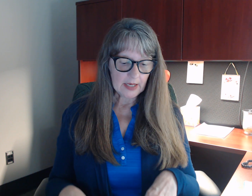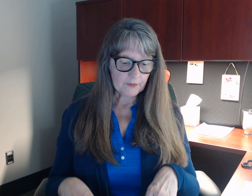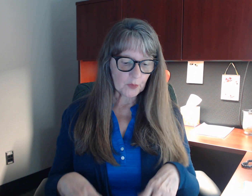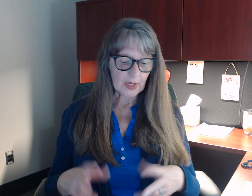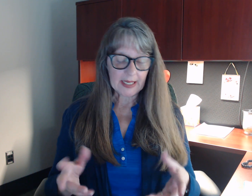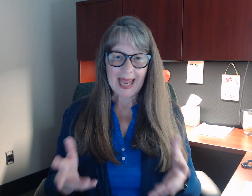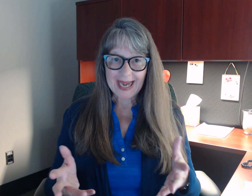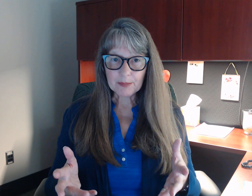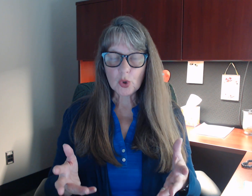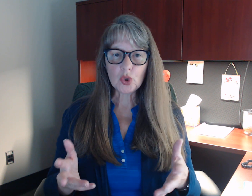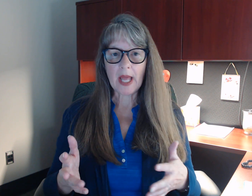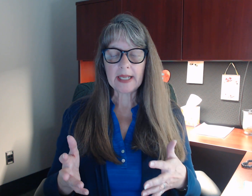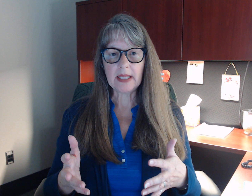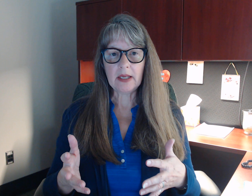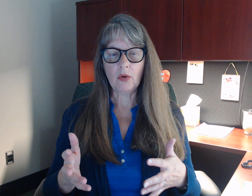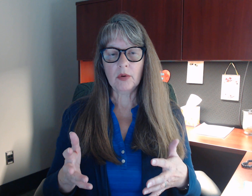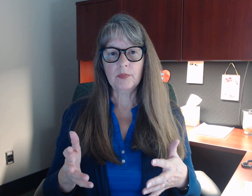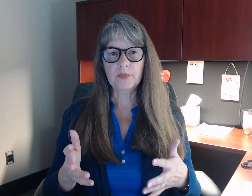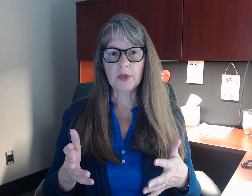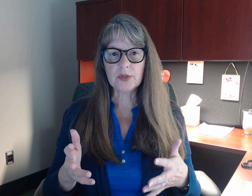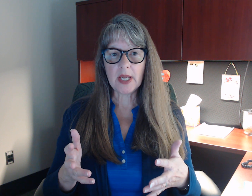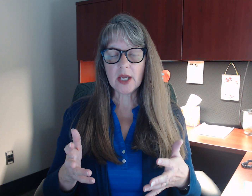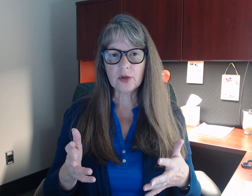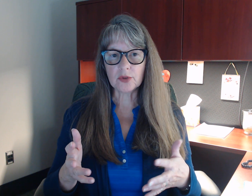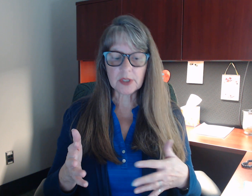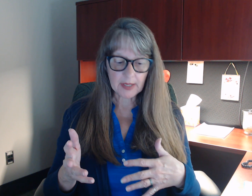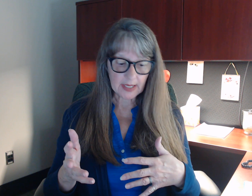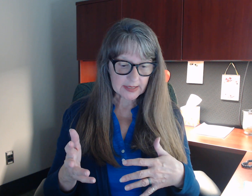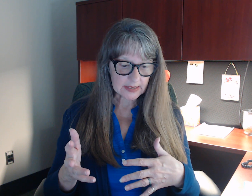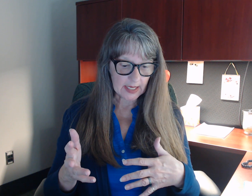For like an animal, like they're dead, or somebody has like